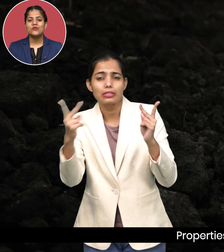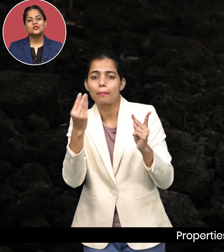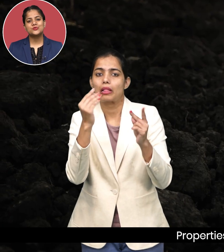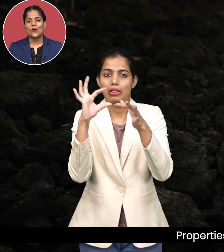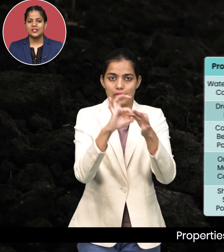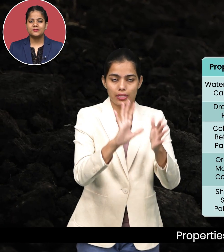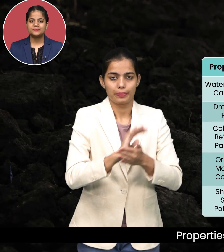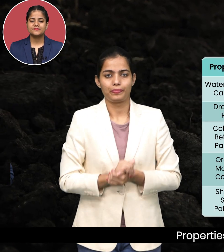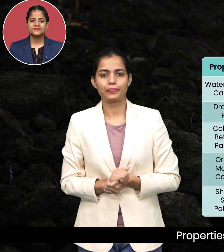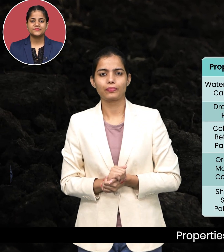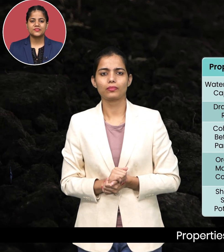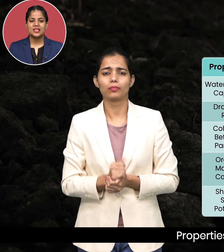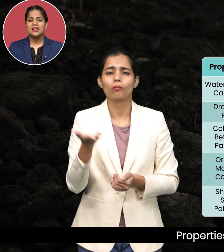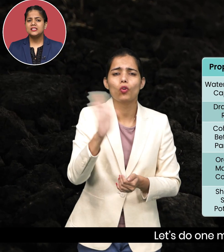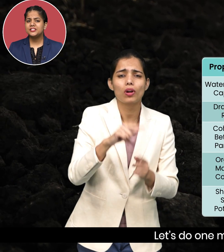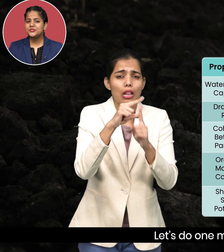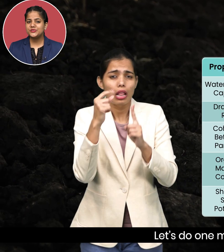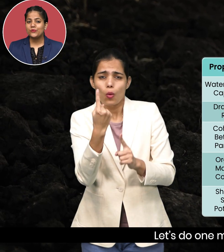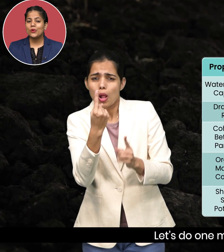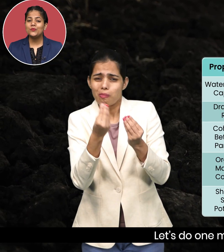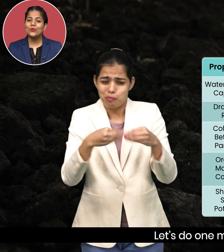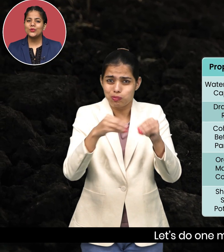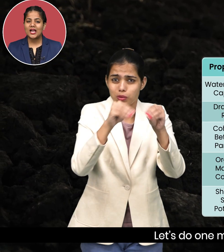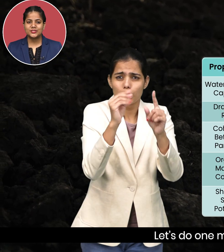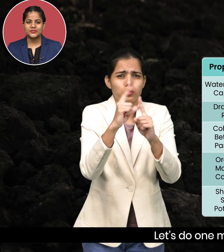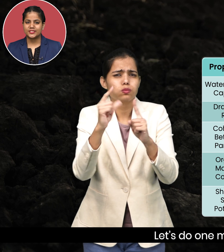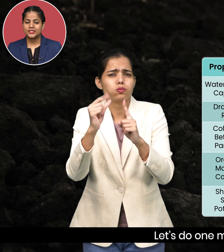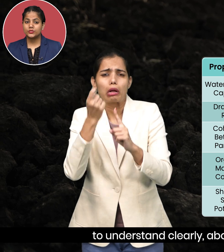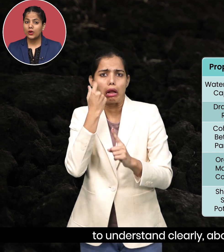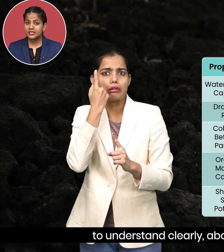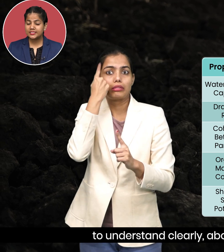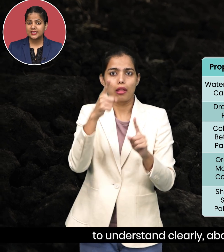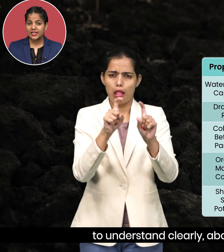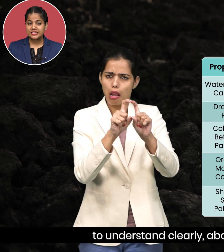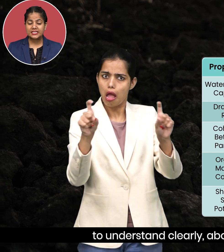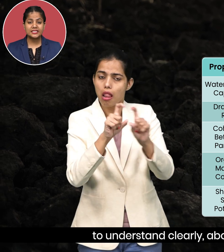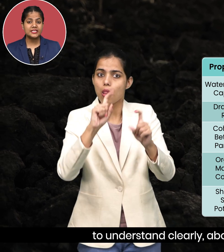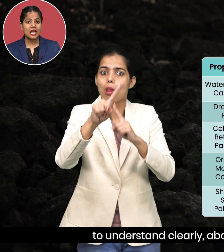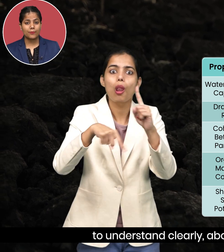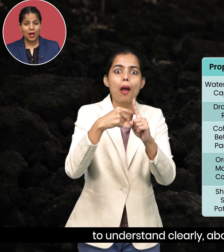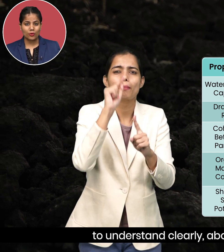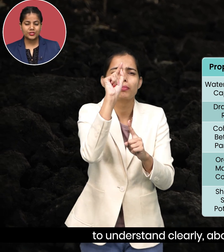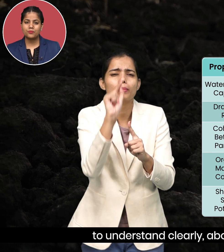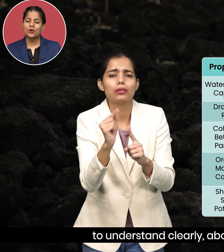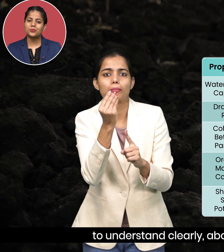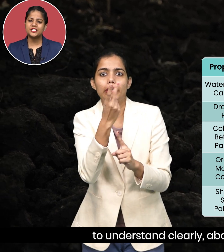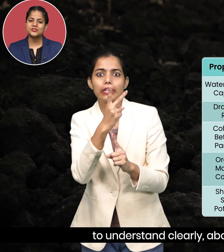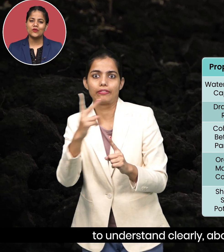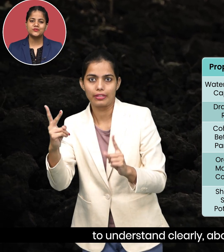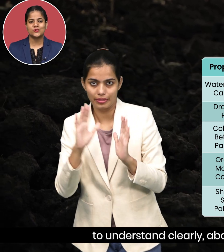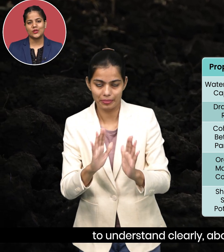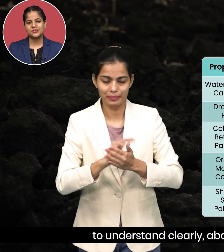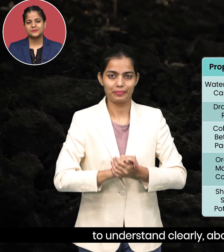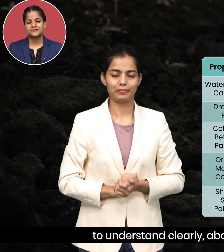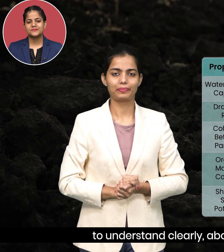Properties of soil. Let us do one more activity to understand clearly about the properties